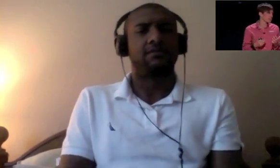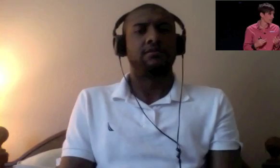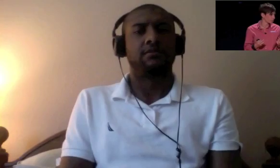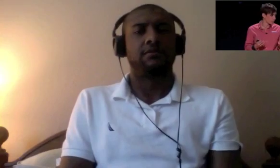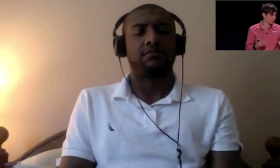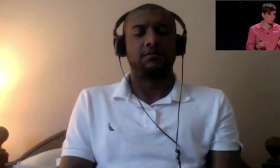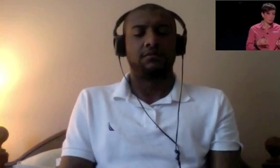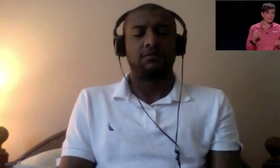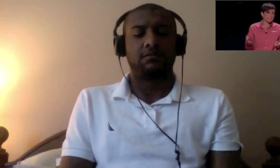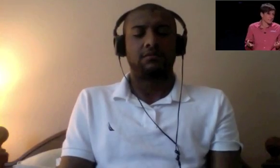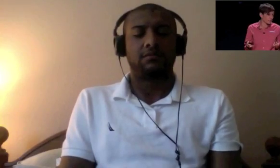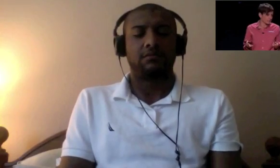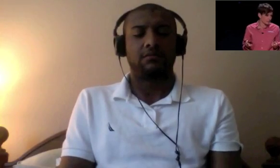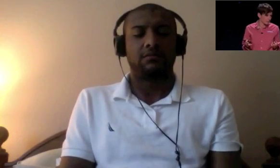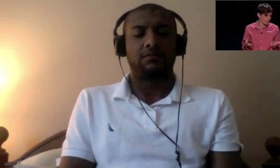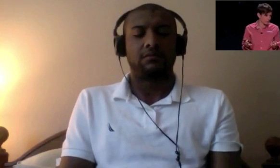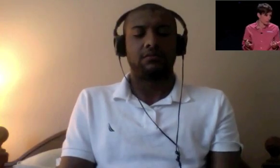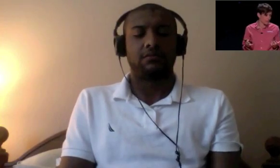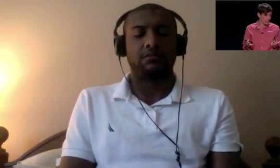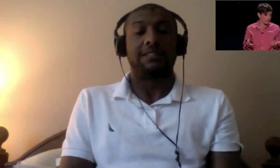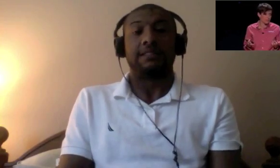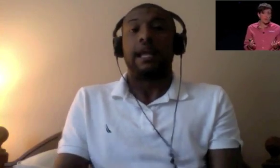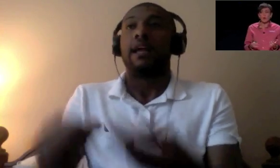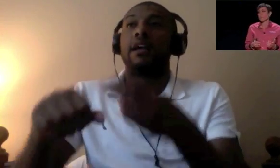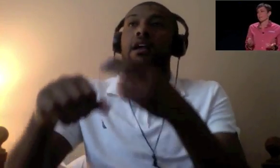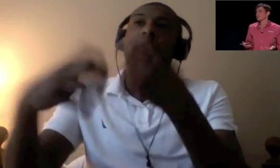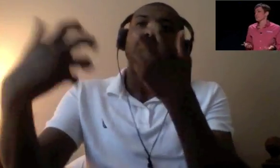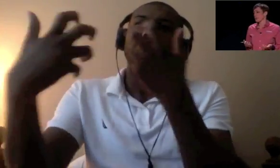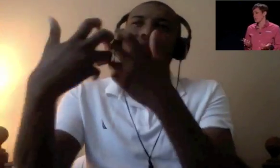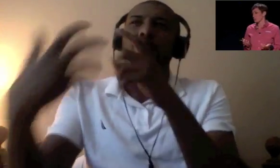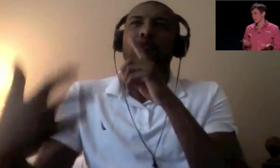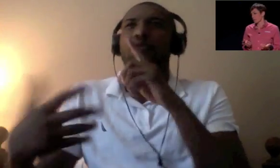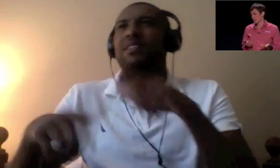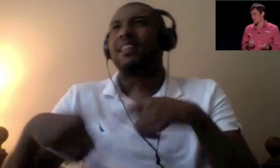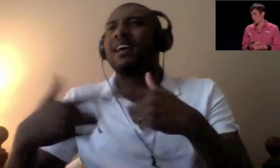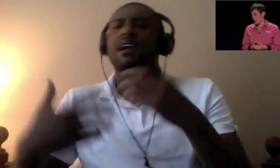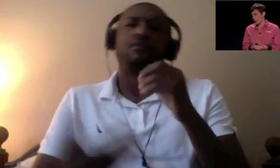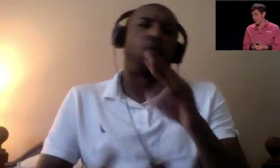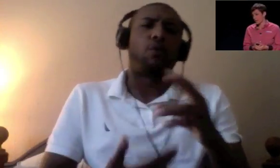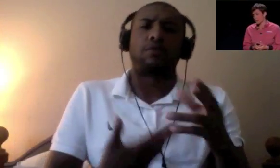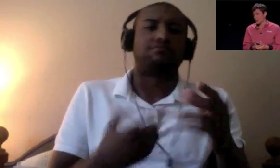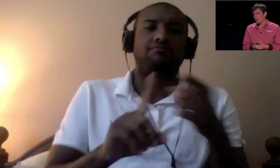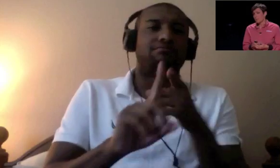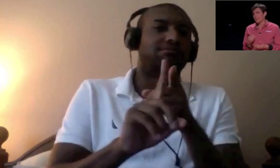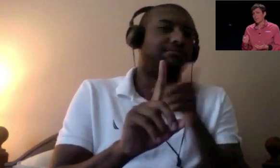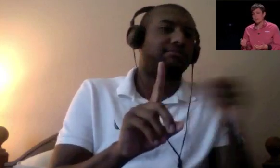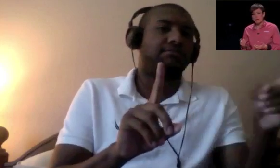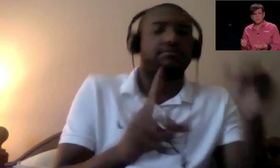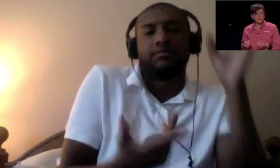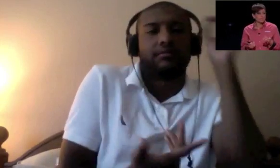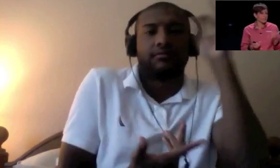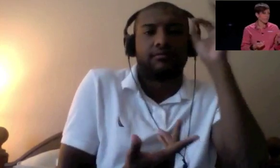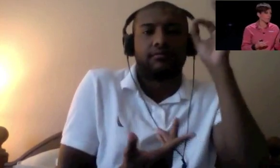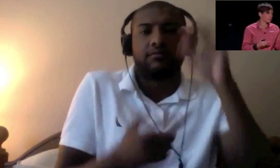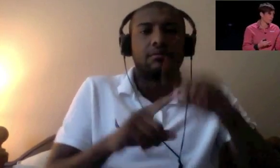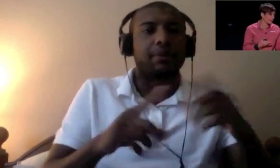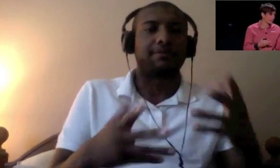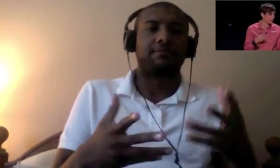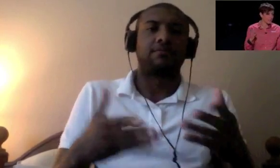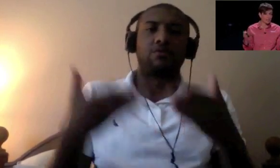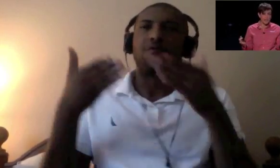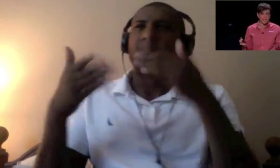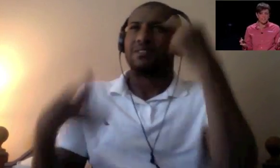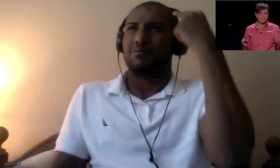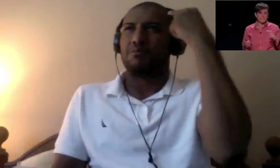because, unlike normal, we were basing it on something in real life, or maybe just because we had lost our way. But it had become about using our